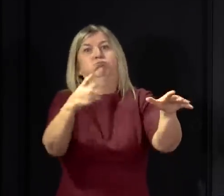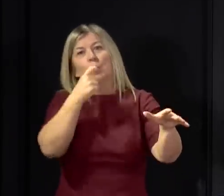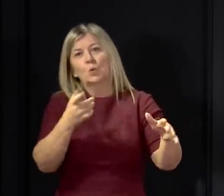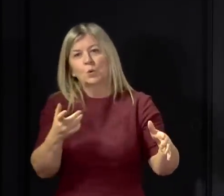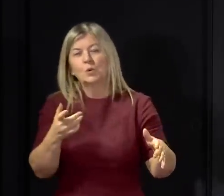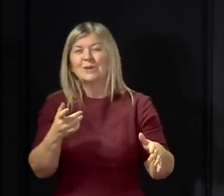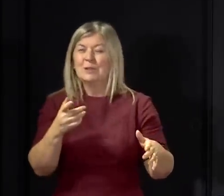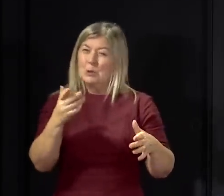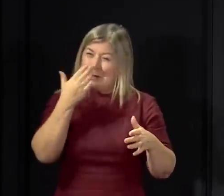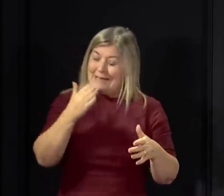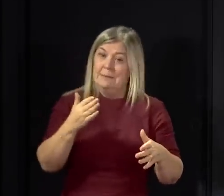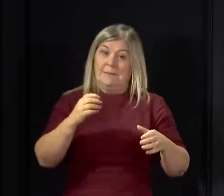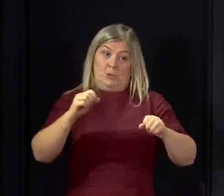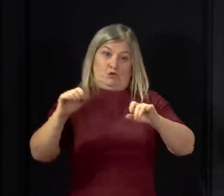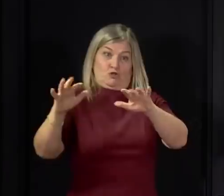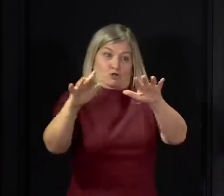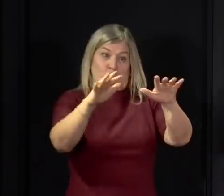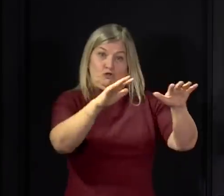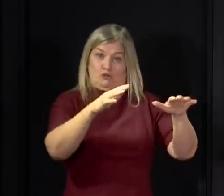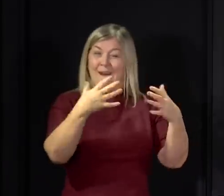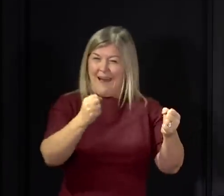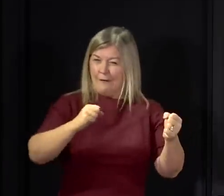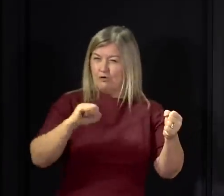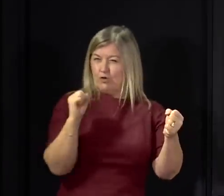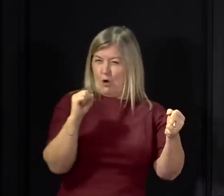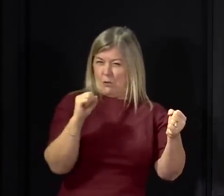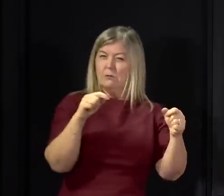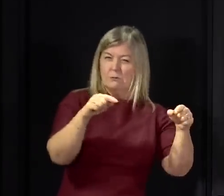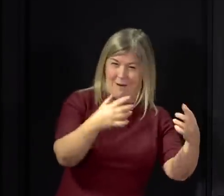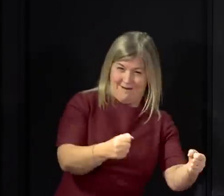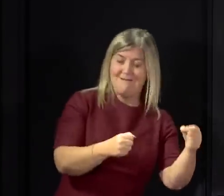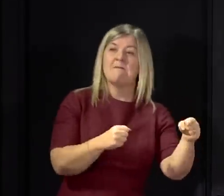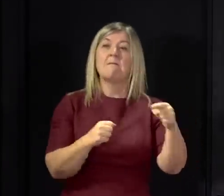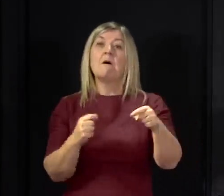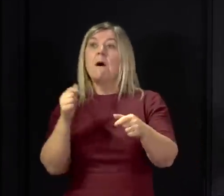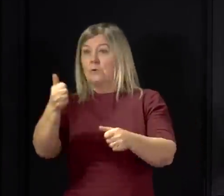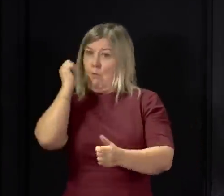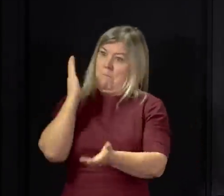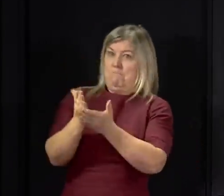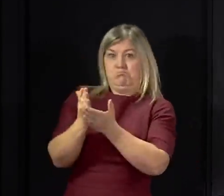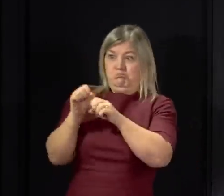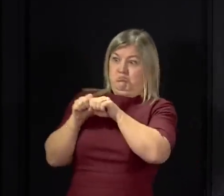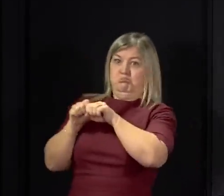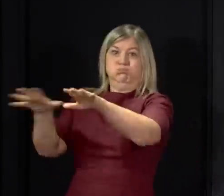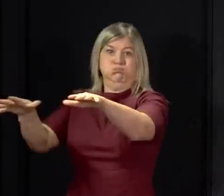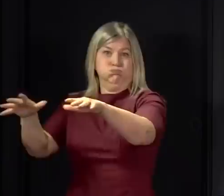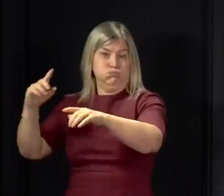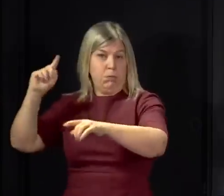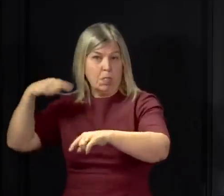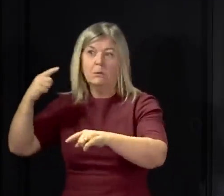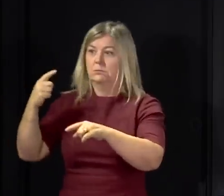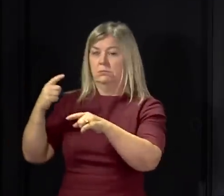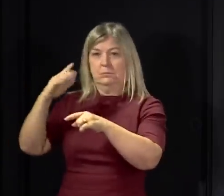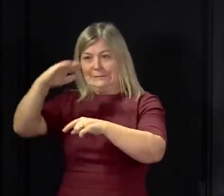is circulating, we know widely already in some parts of the UK, and given that we know it is already seeded in